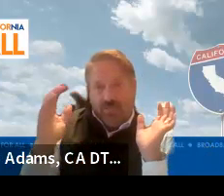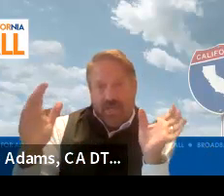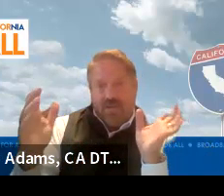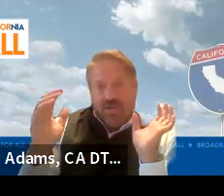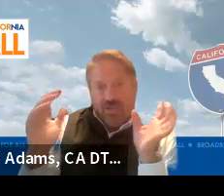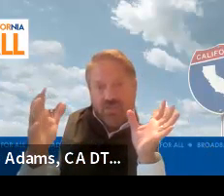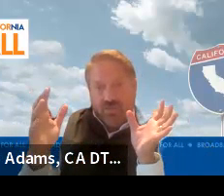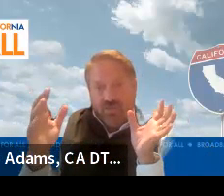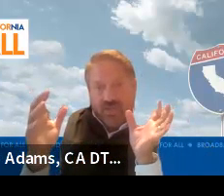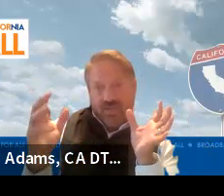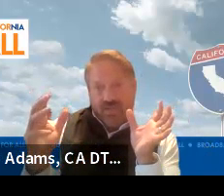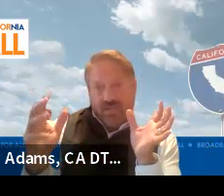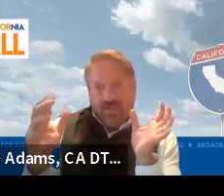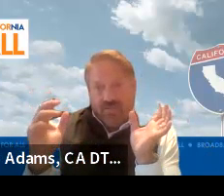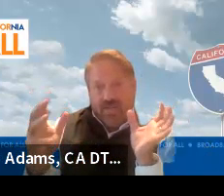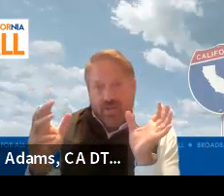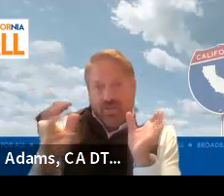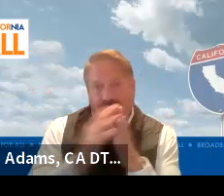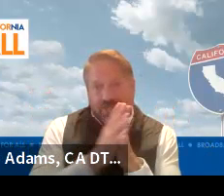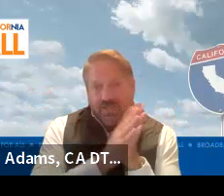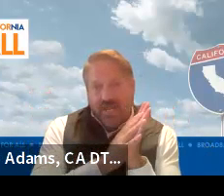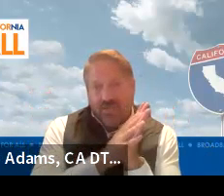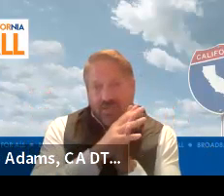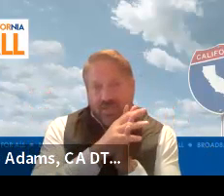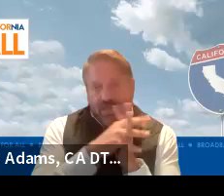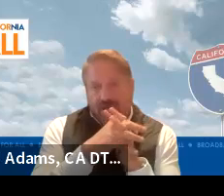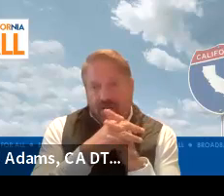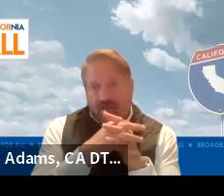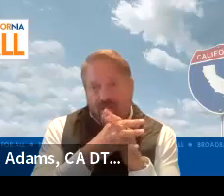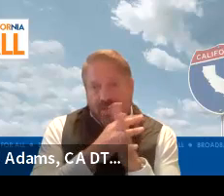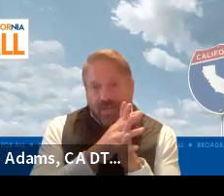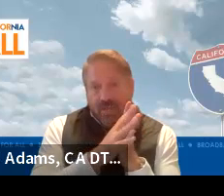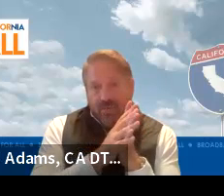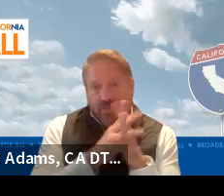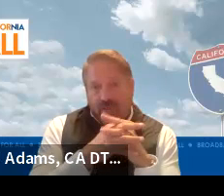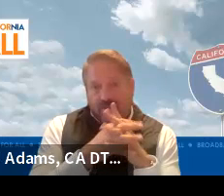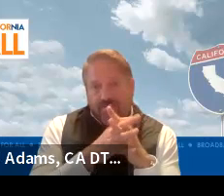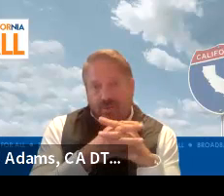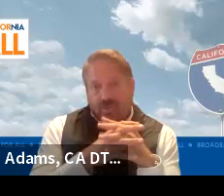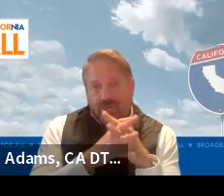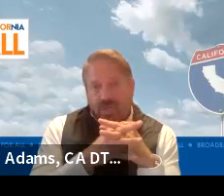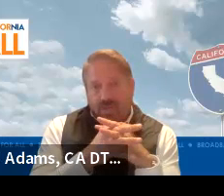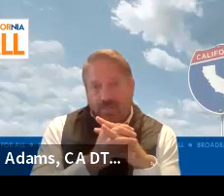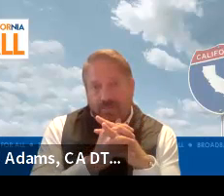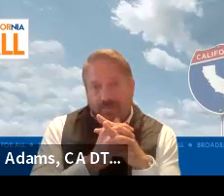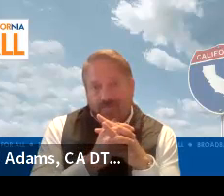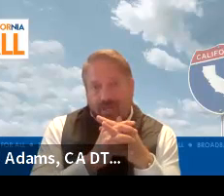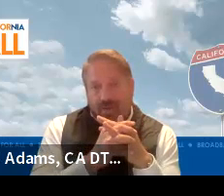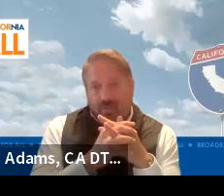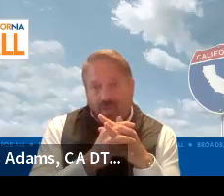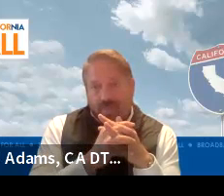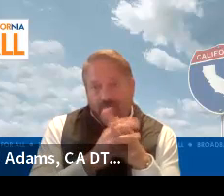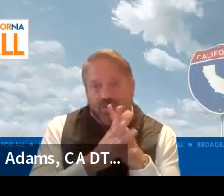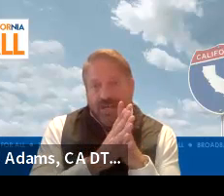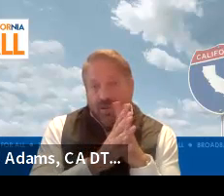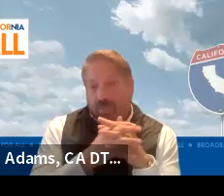like to keep that June 30th deadline for now, and just ask that, you know, folks, you